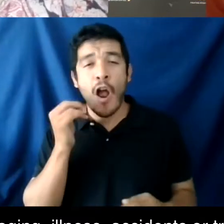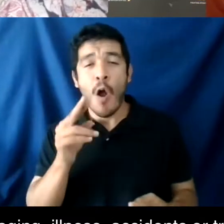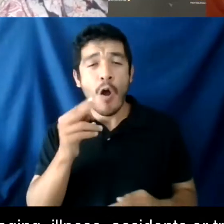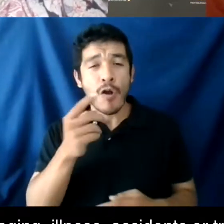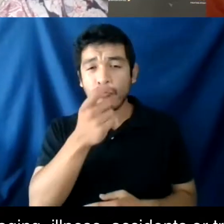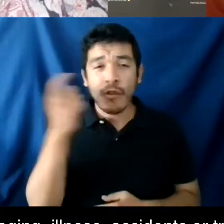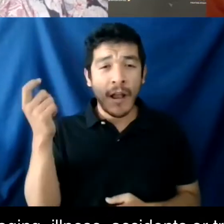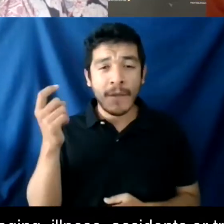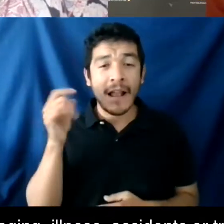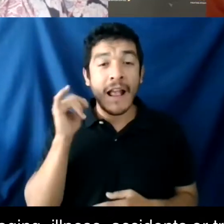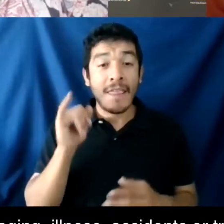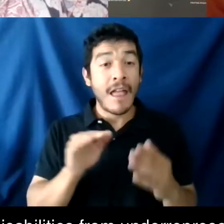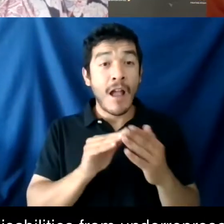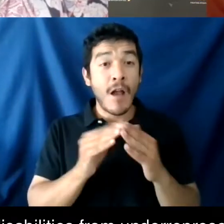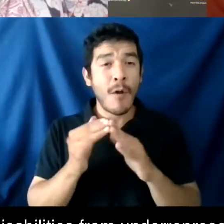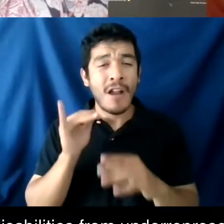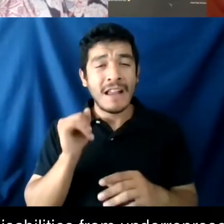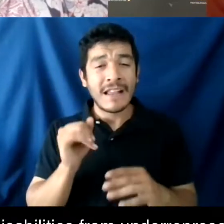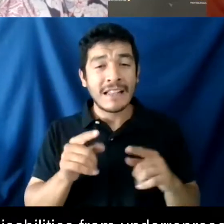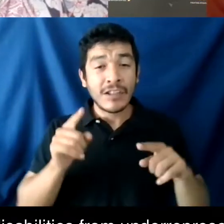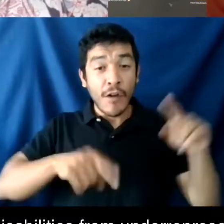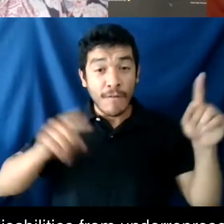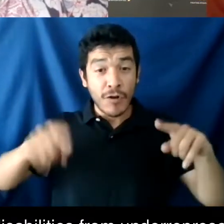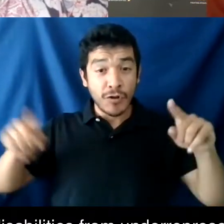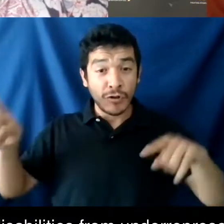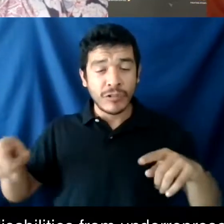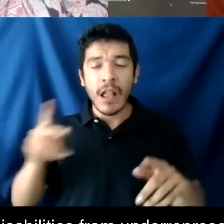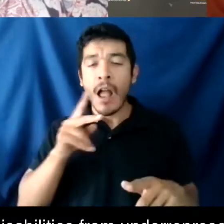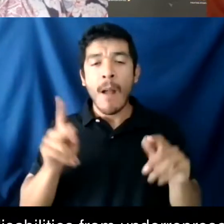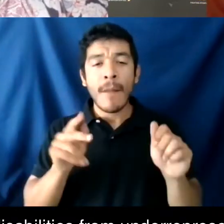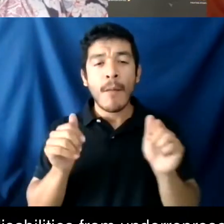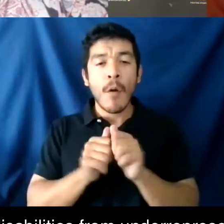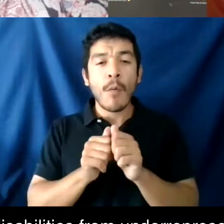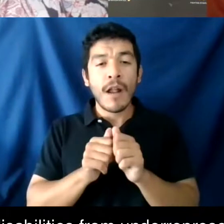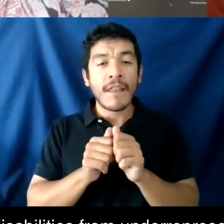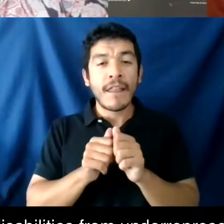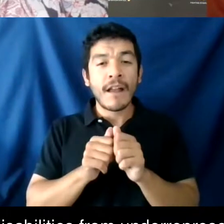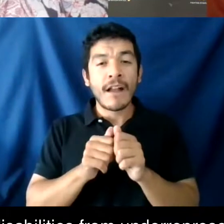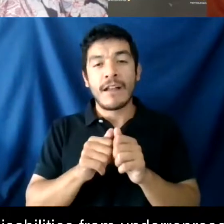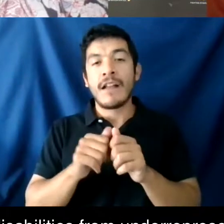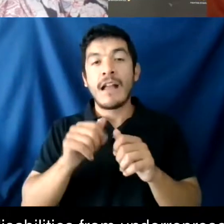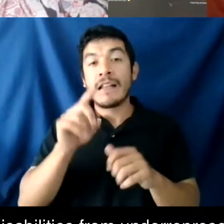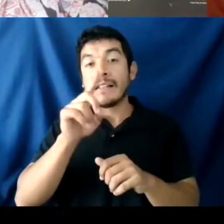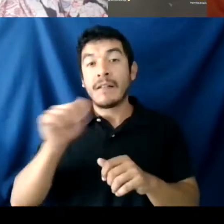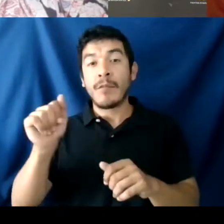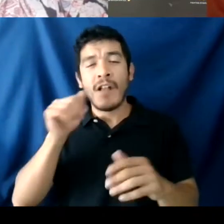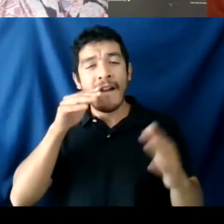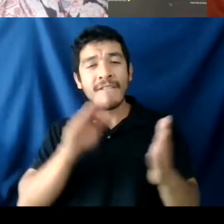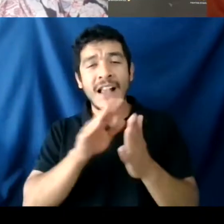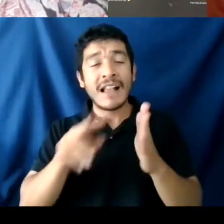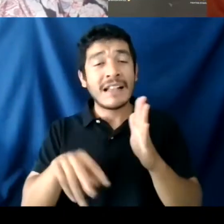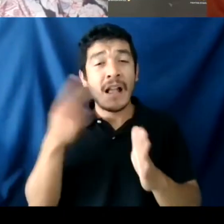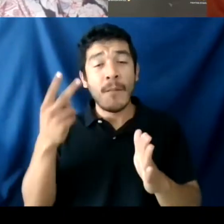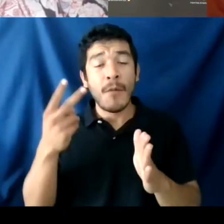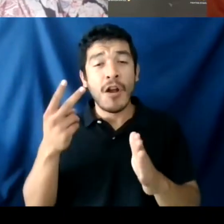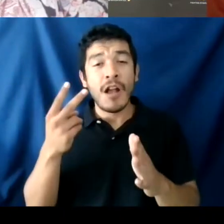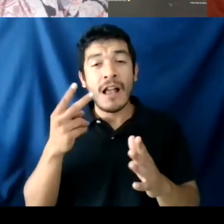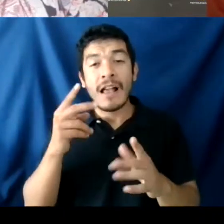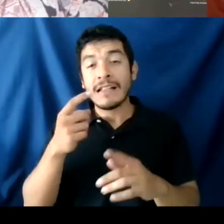is diverse. People with disabilities from underrepresented communities face double discrimination,